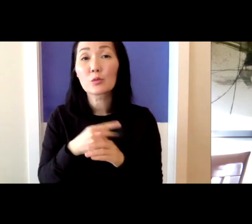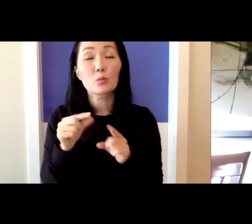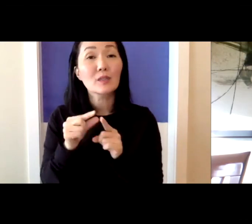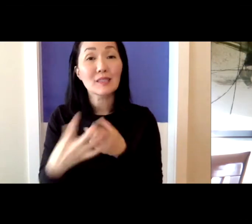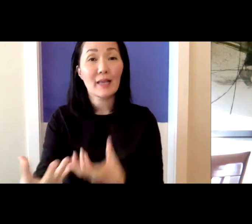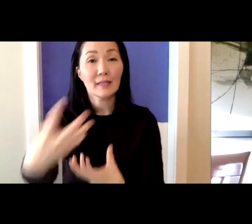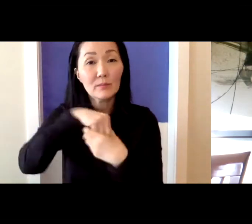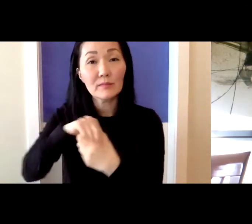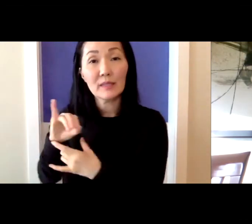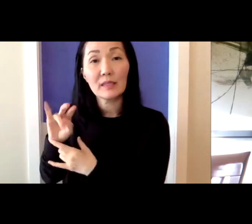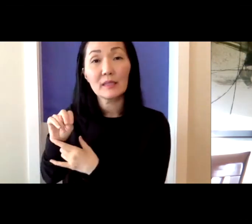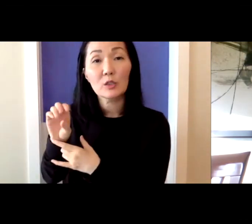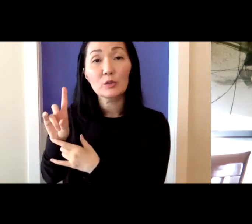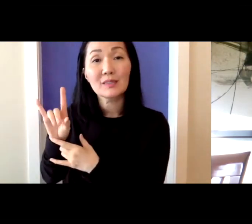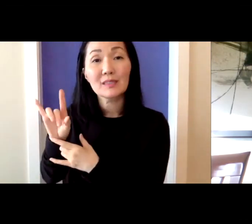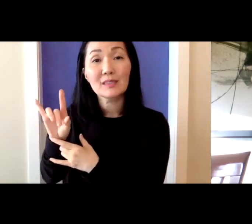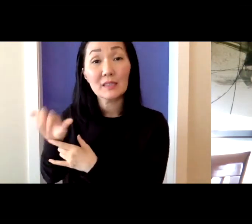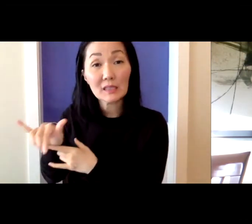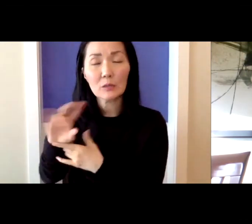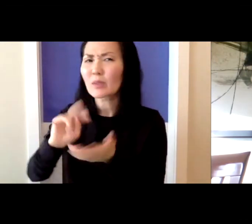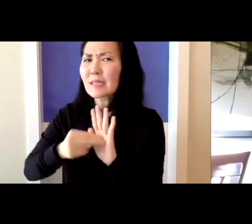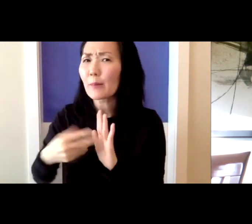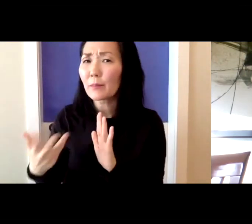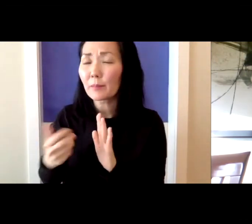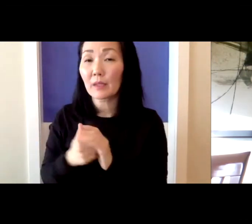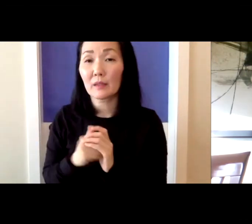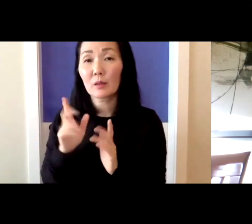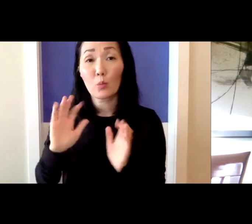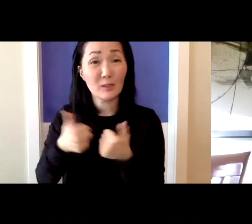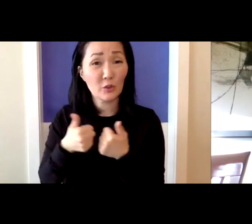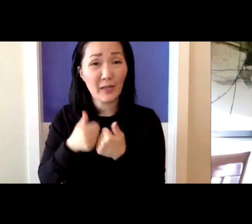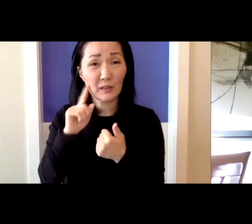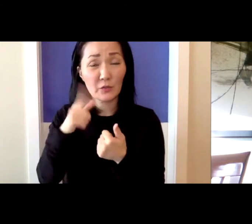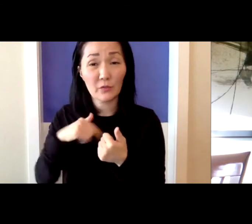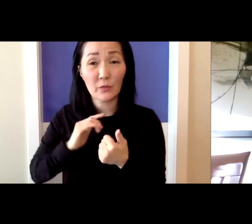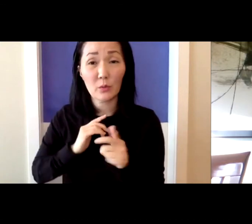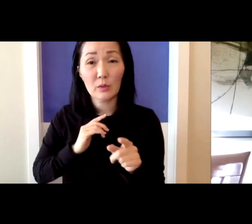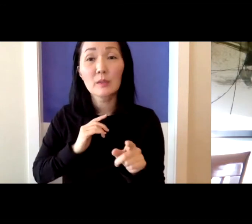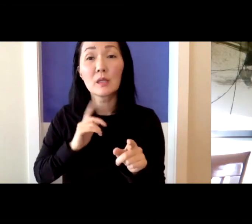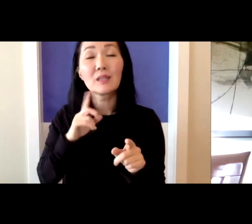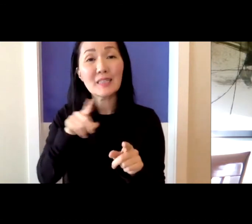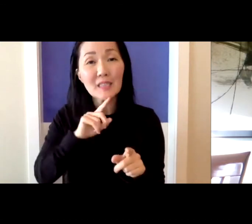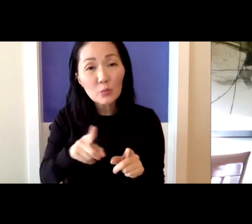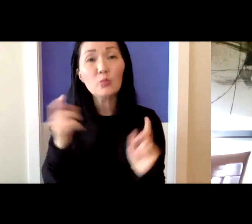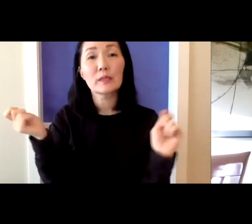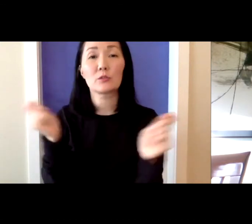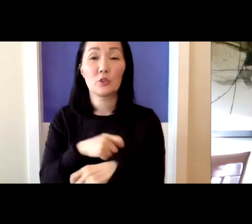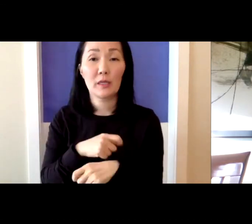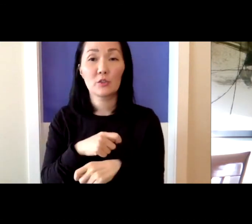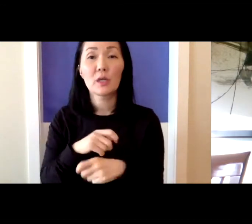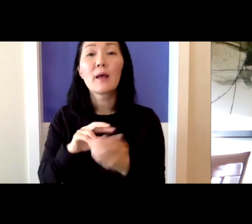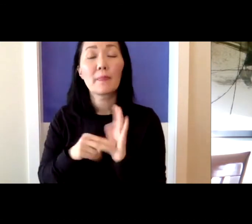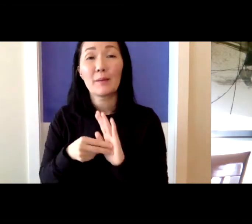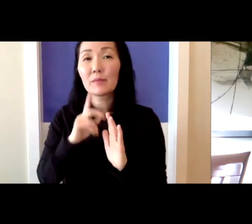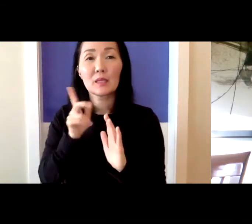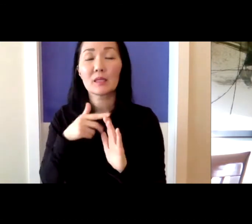that really mean? Can emerging out of one of the biggest challenges of our generation lead to real change that ensures that no one continues to be left